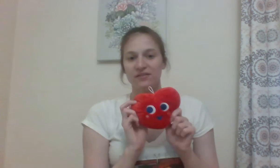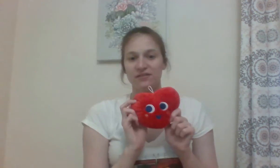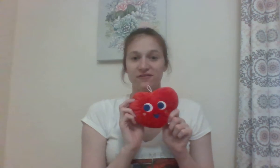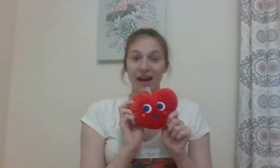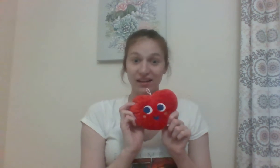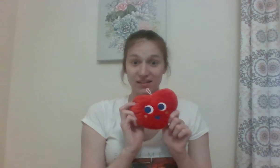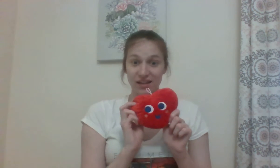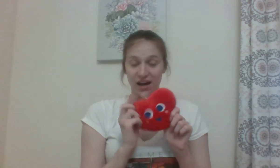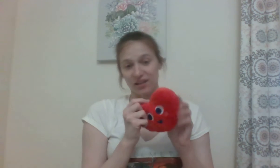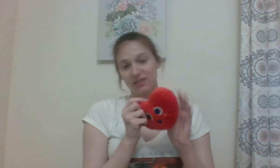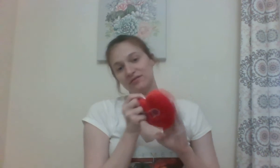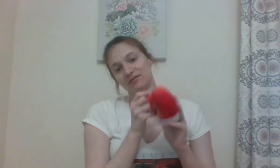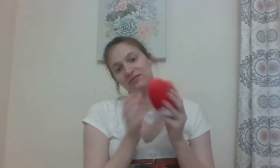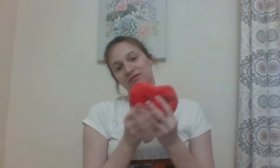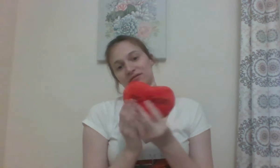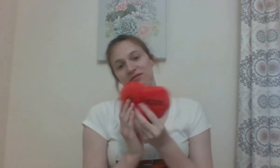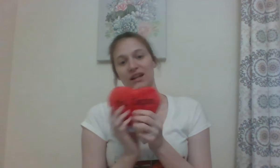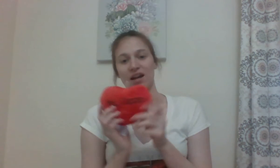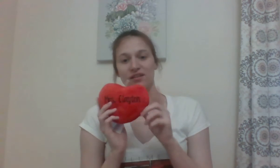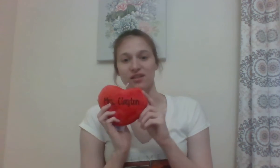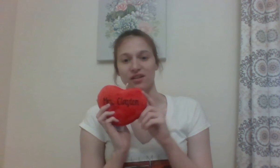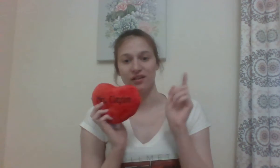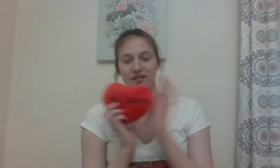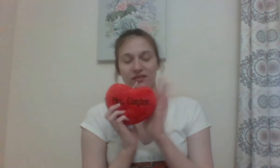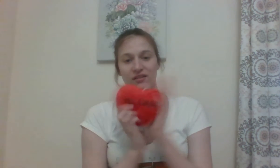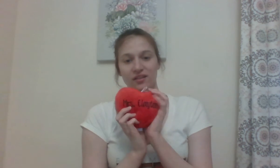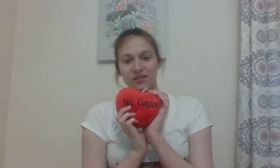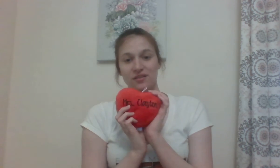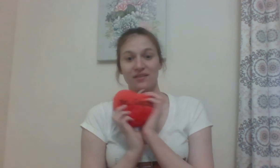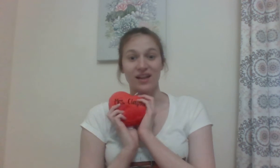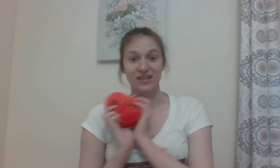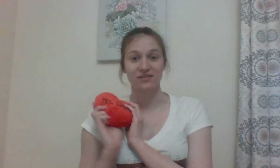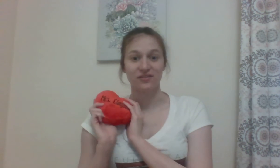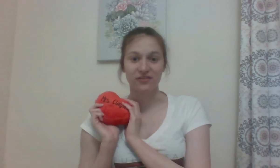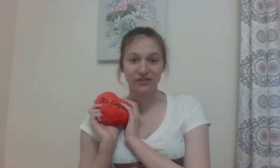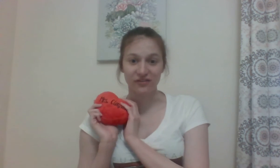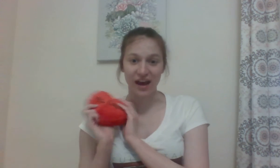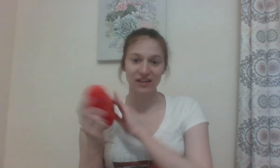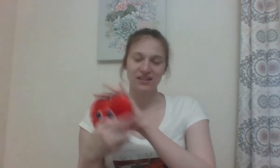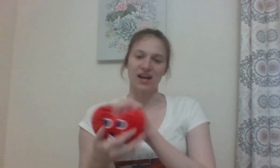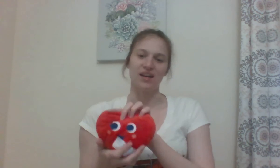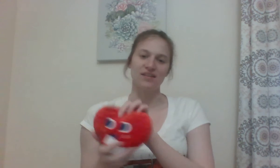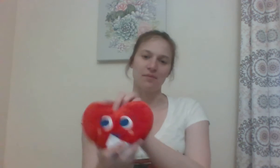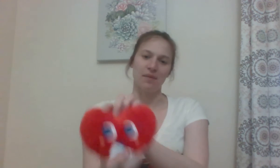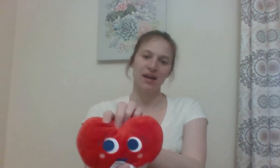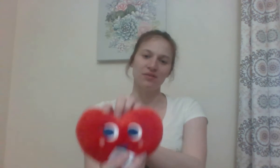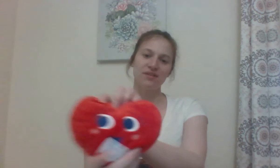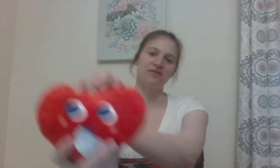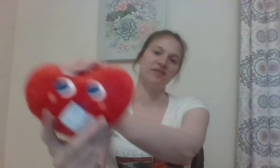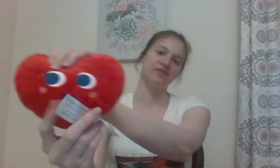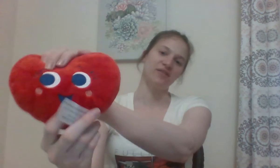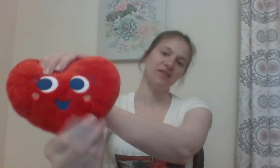valentine that I got this year. So, I have lots of valentines at my house. V-V